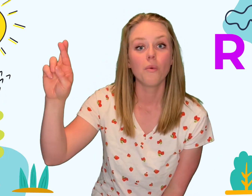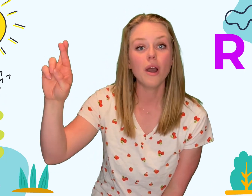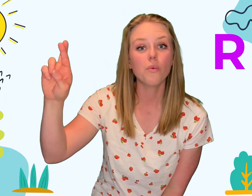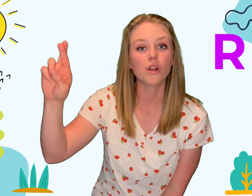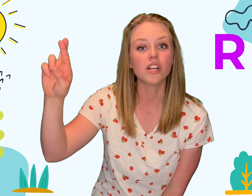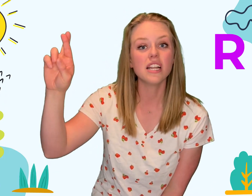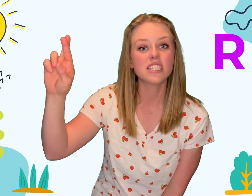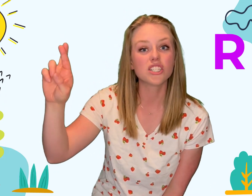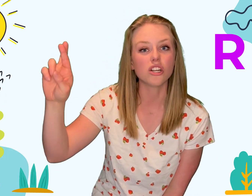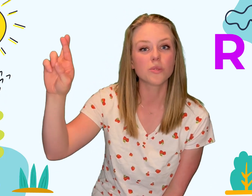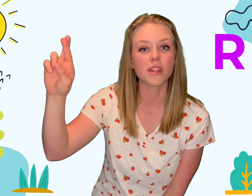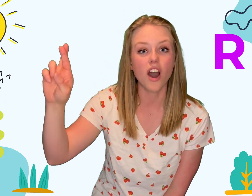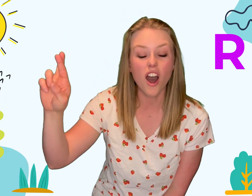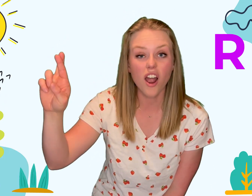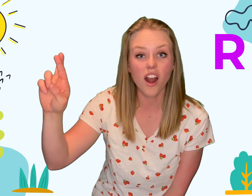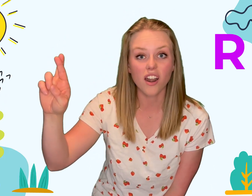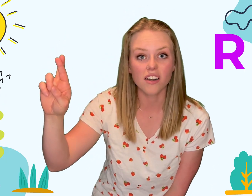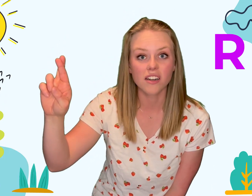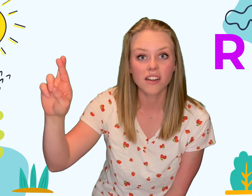What word starts with R?